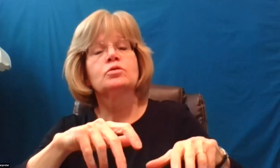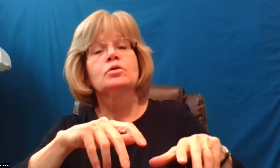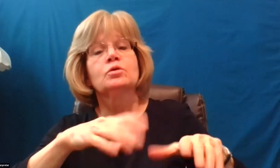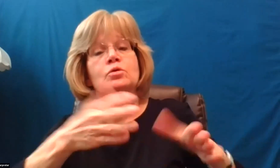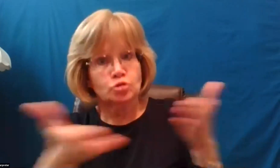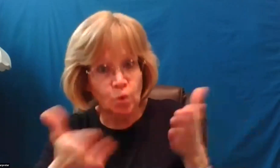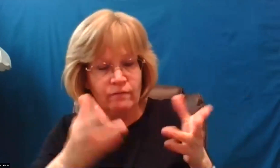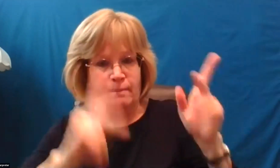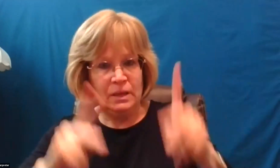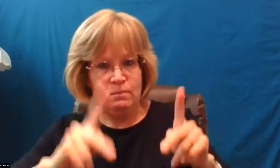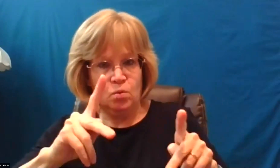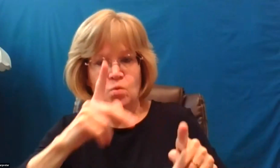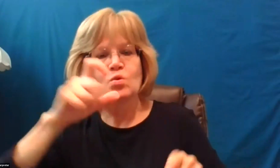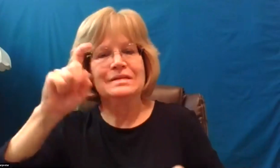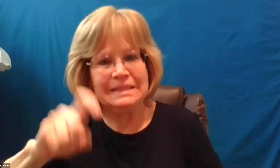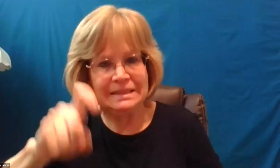indeed.